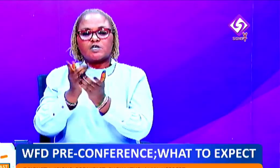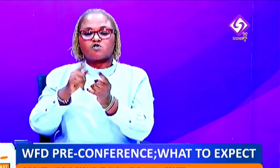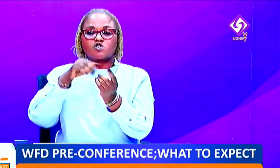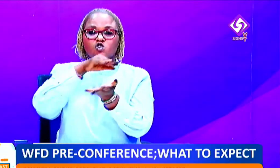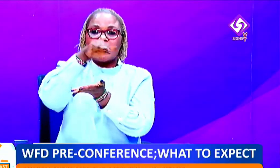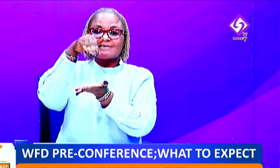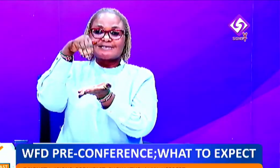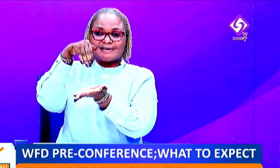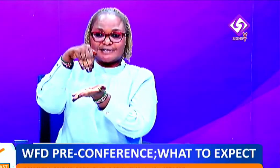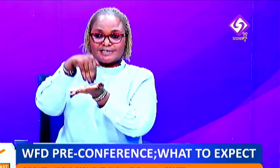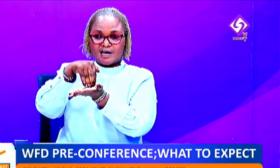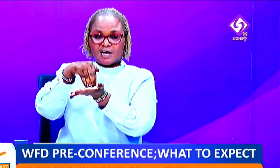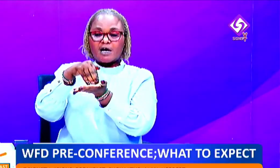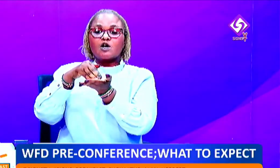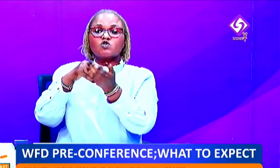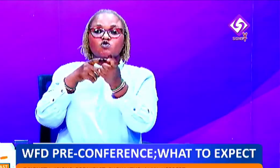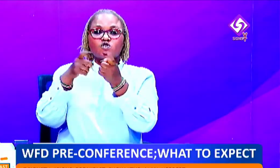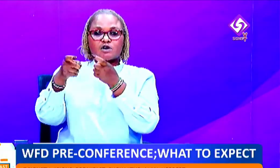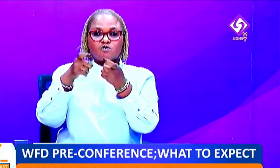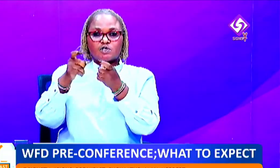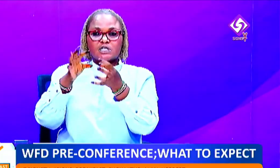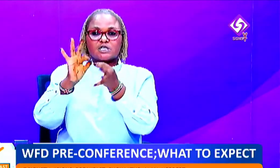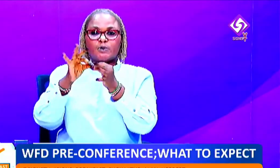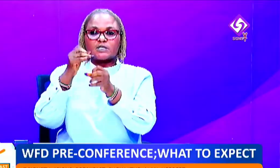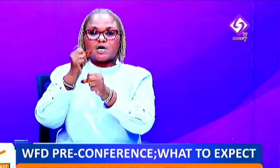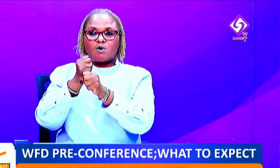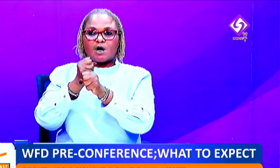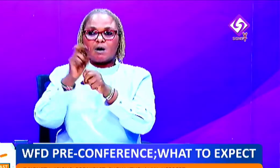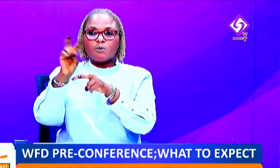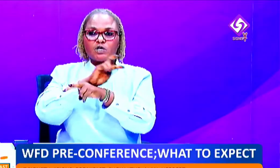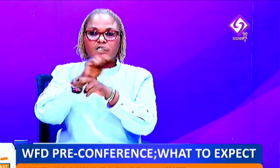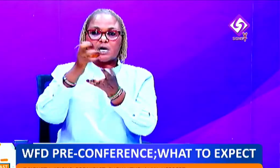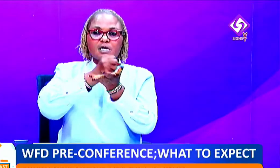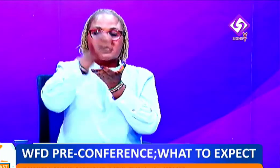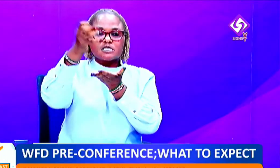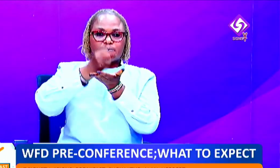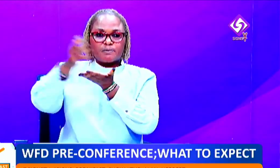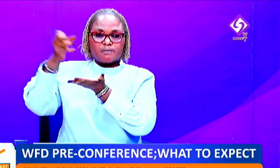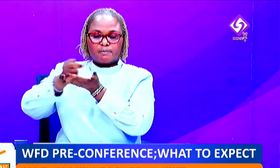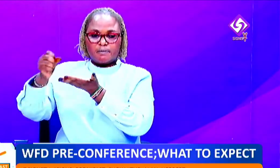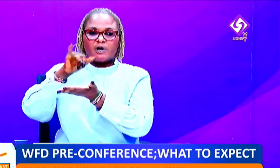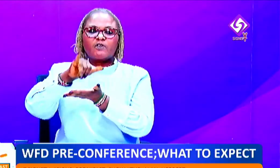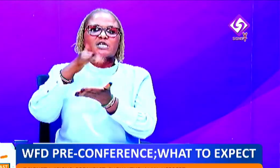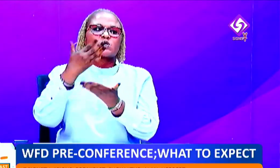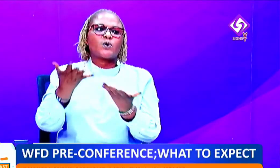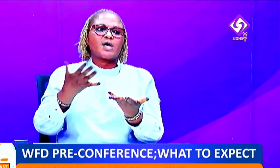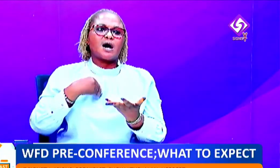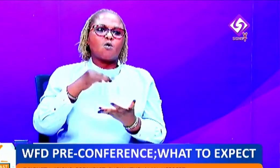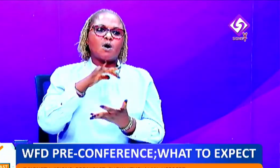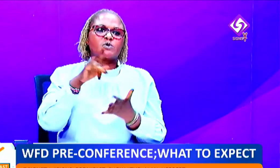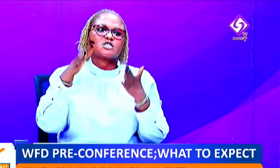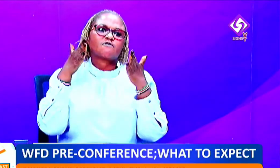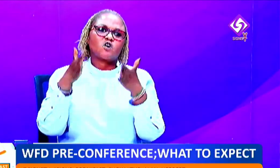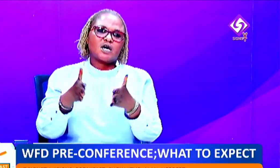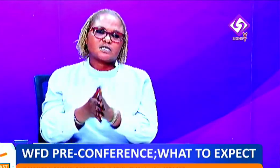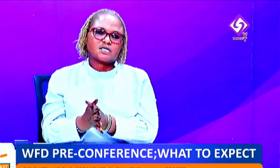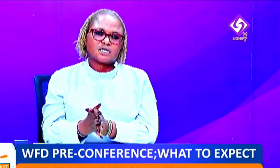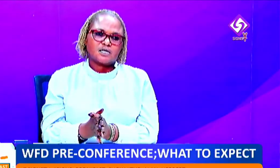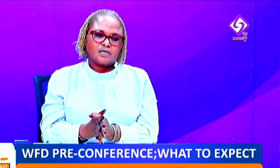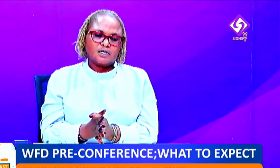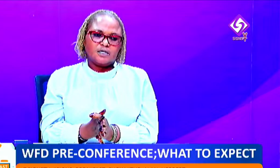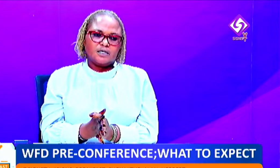the education of the sign language interpreter. So we want to have a center of excellence where we can train, monitor, and